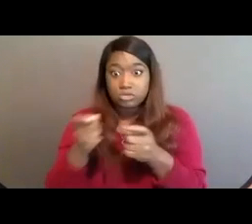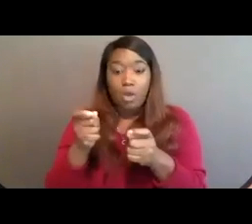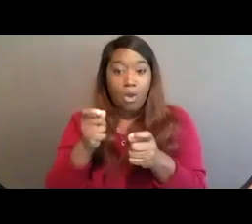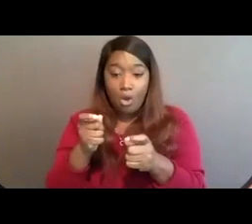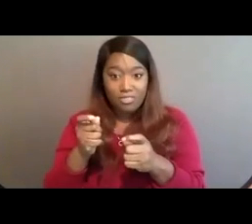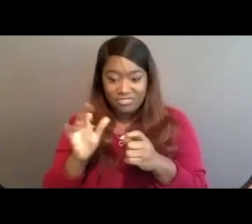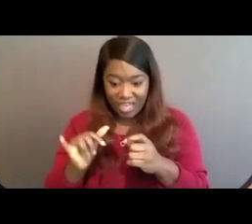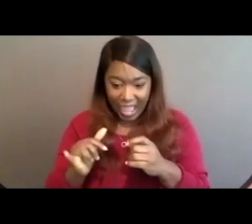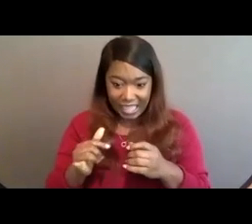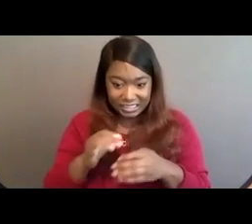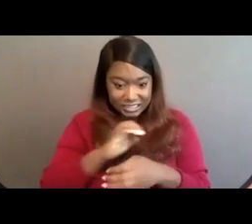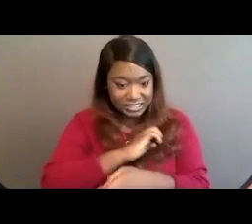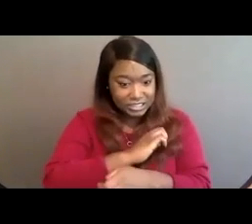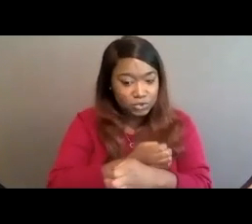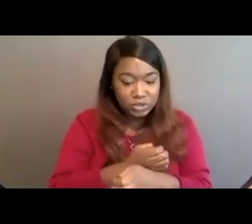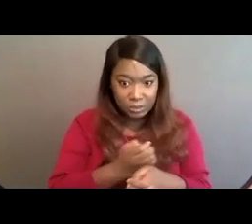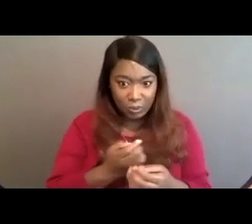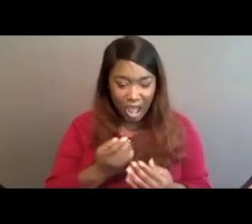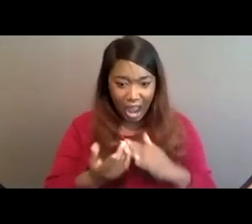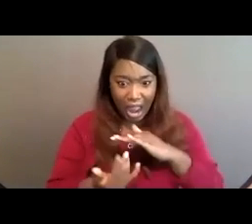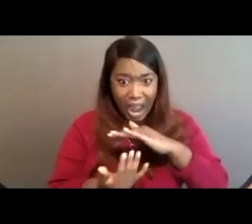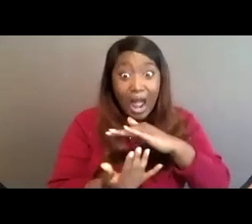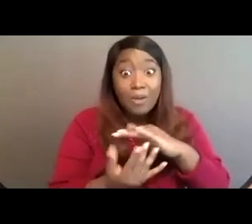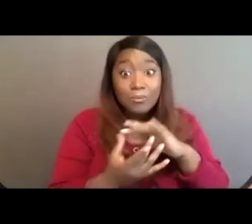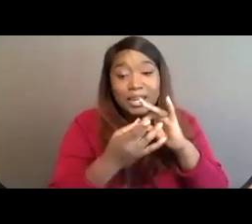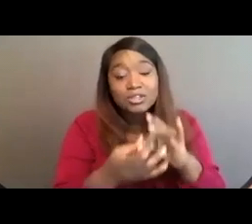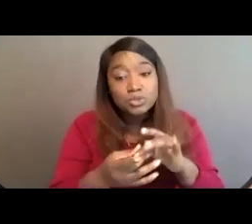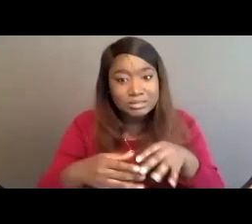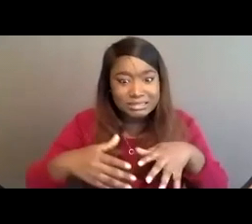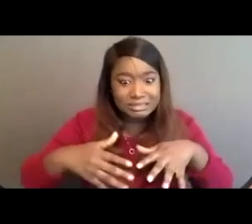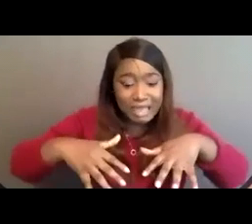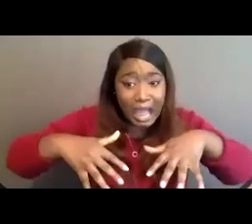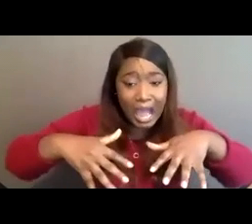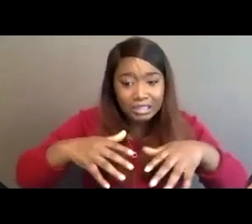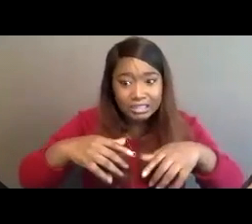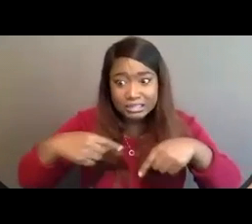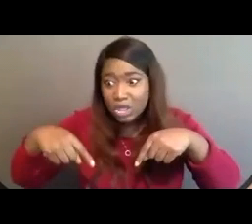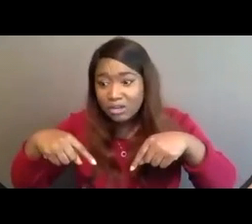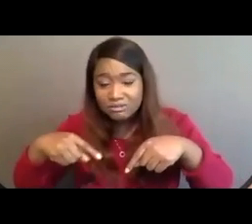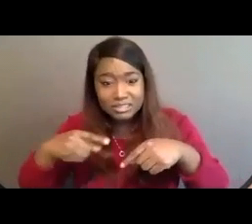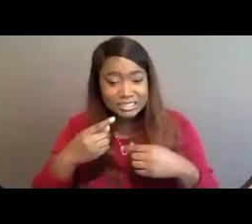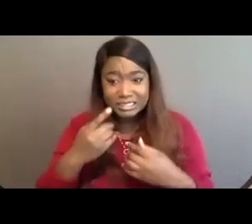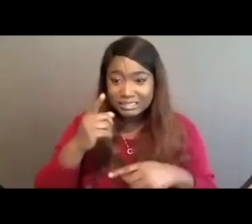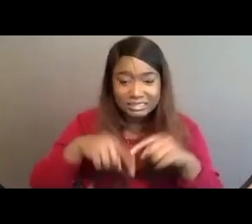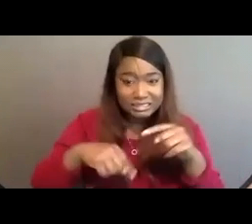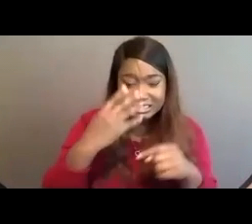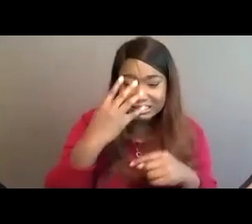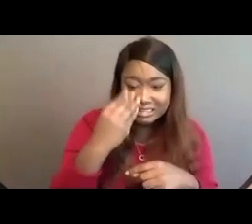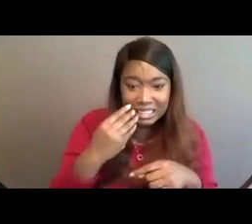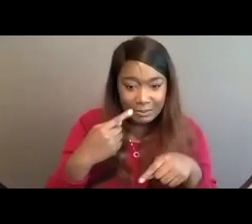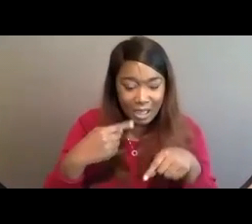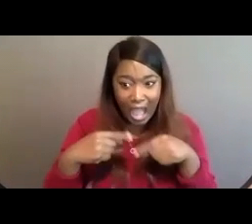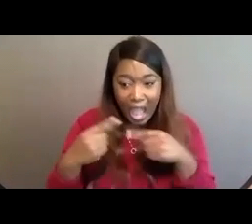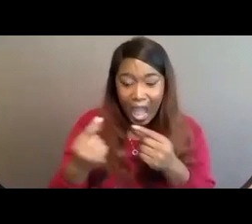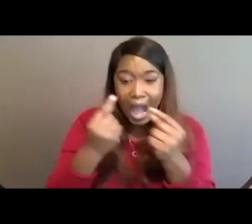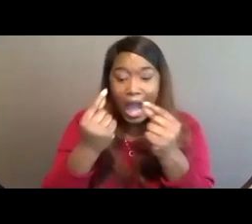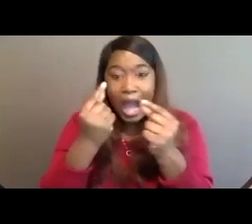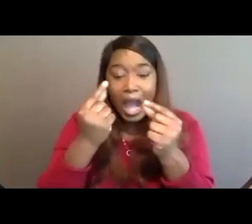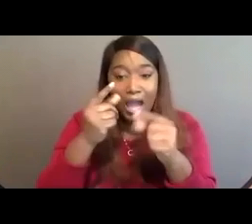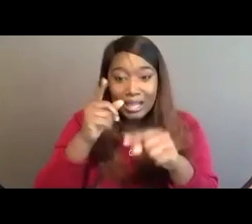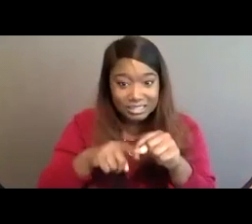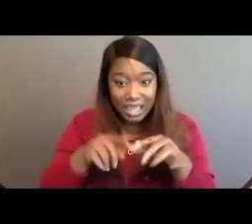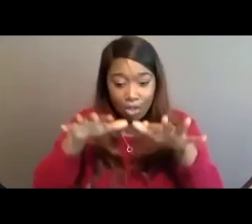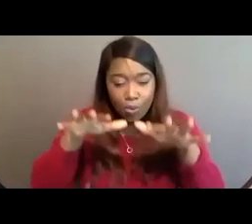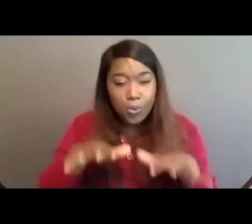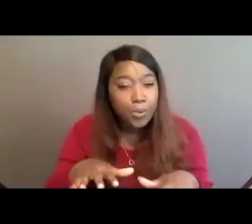in experiences of anxiety, right? Nervousness, insomnia, not being able to settle down, right? We could see the